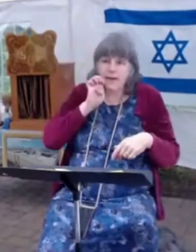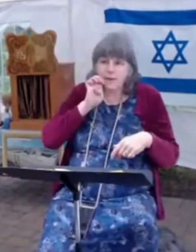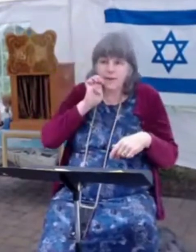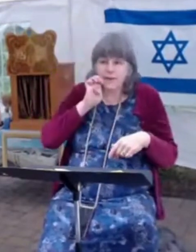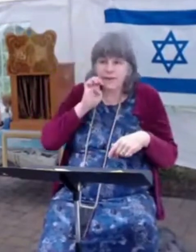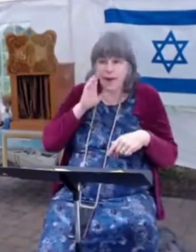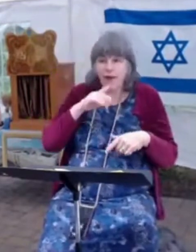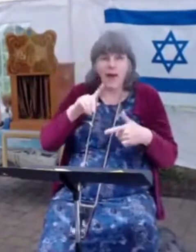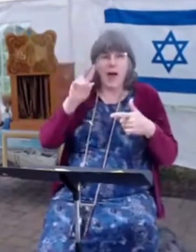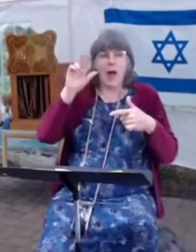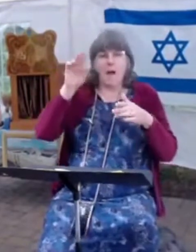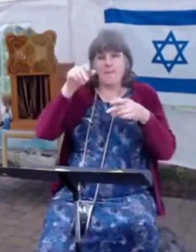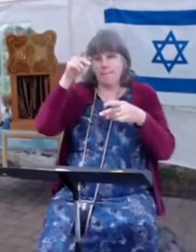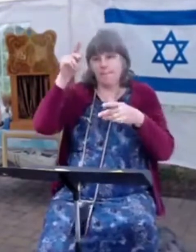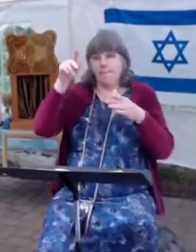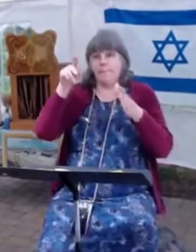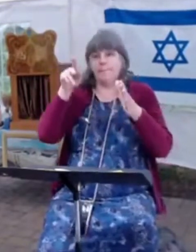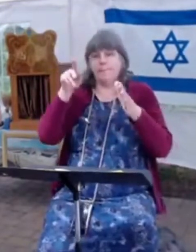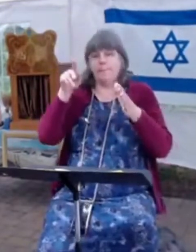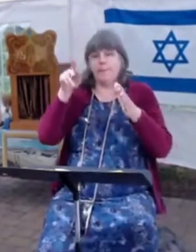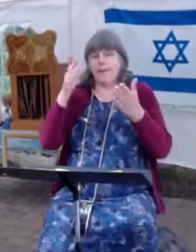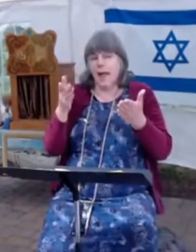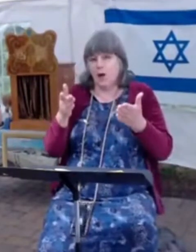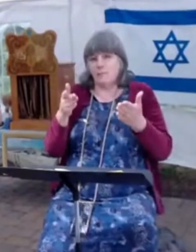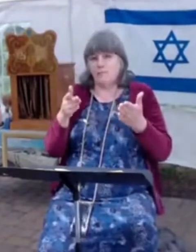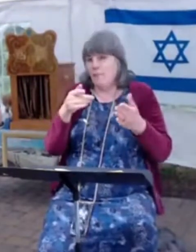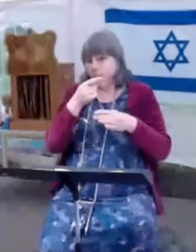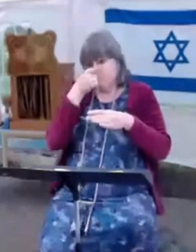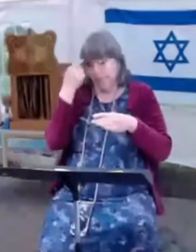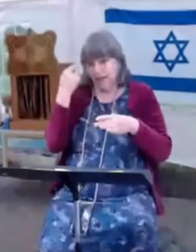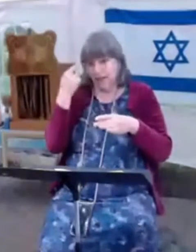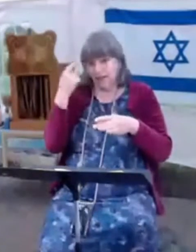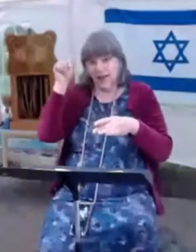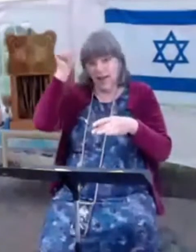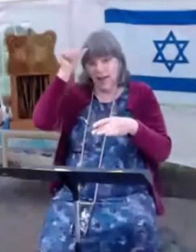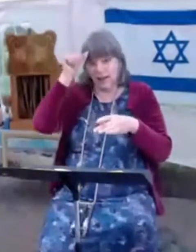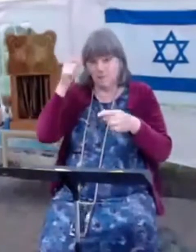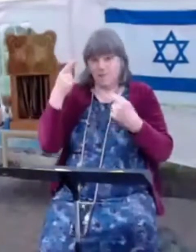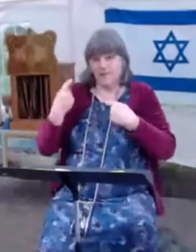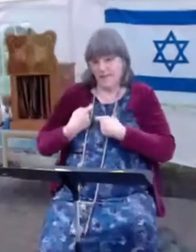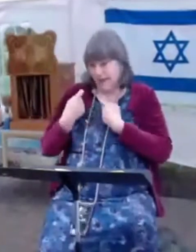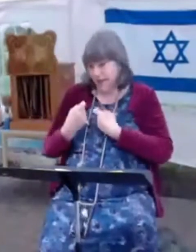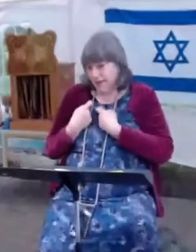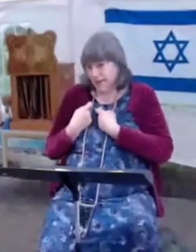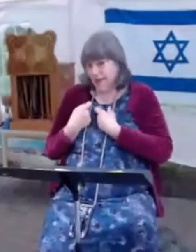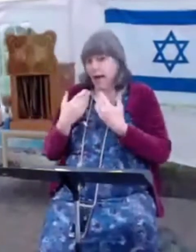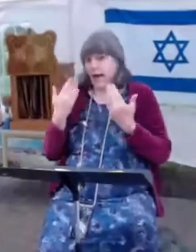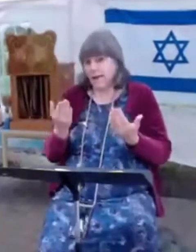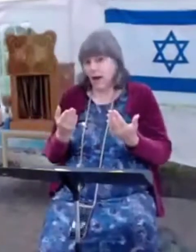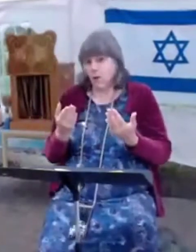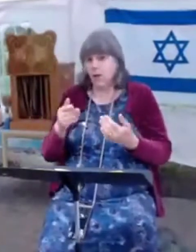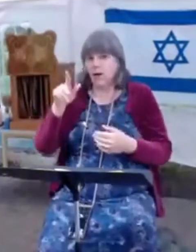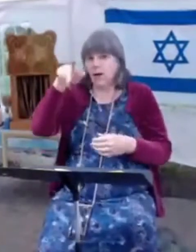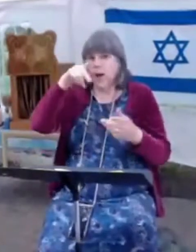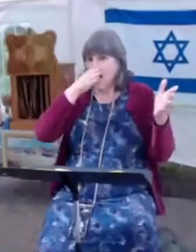mission to restore mankind to his relationship with Hashem.